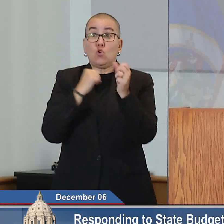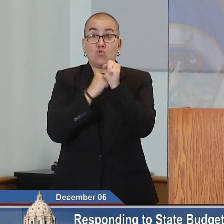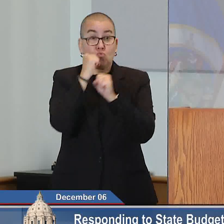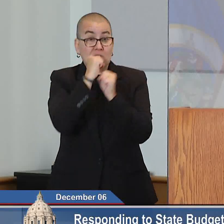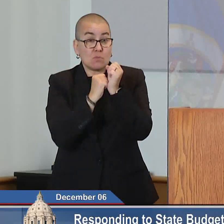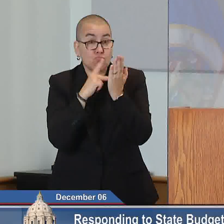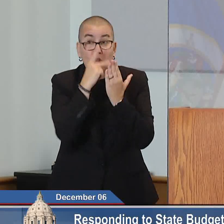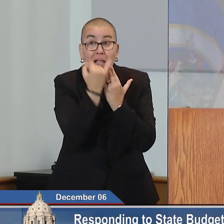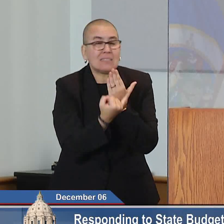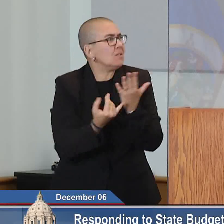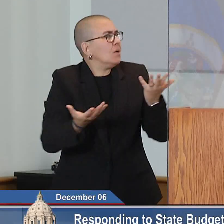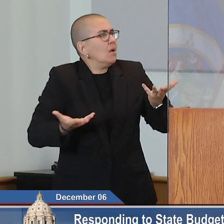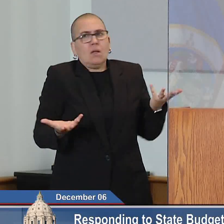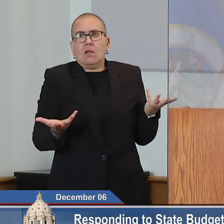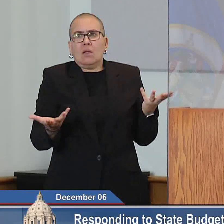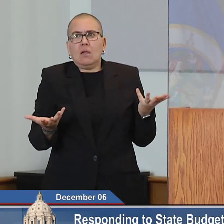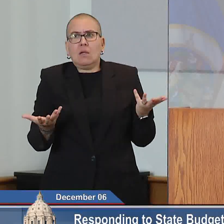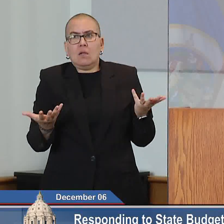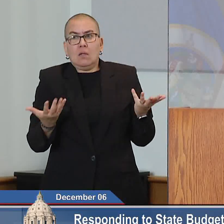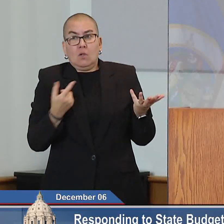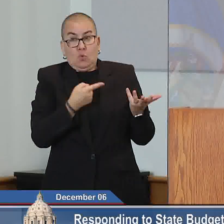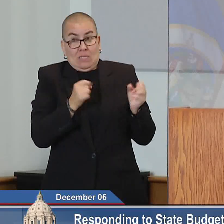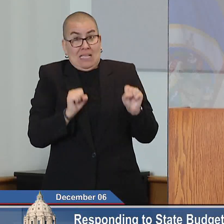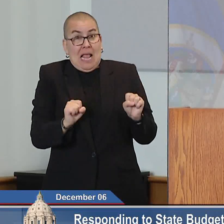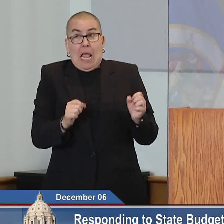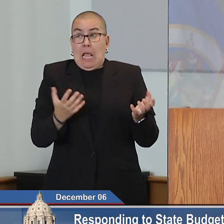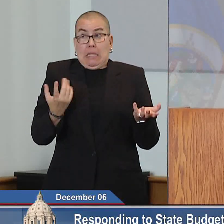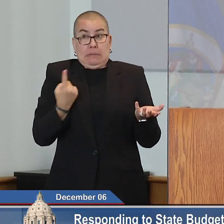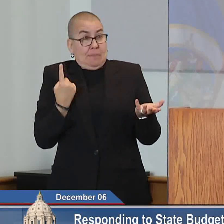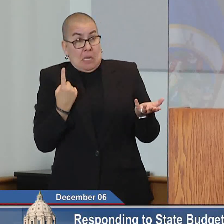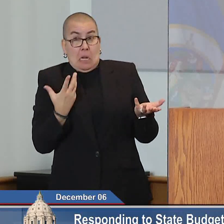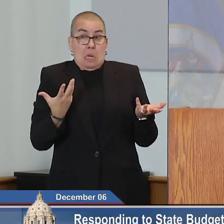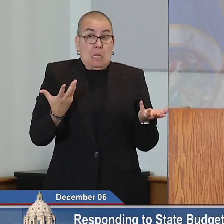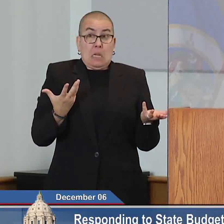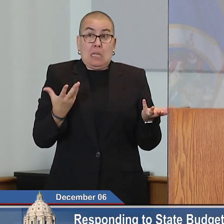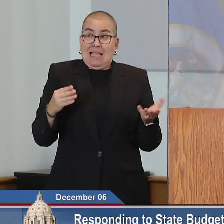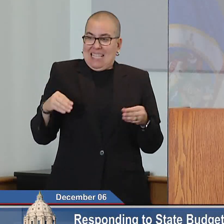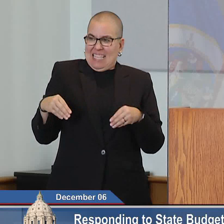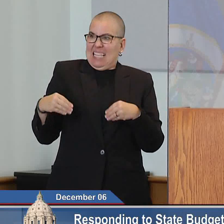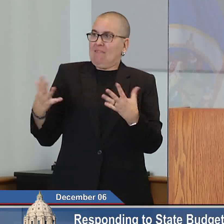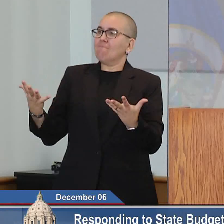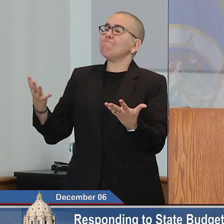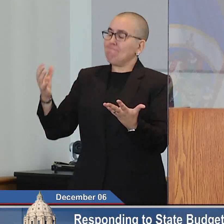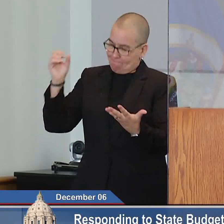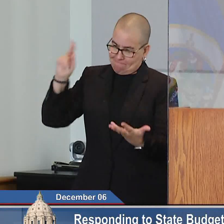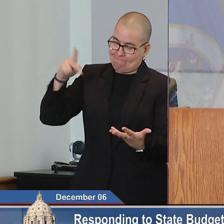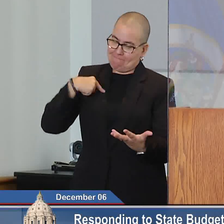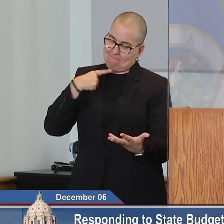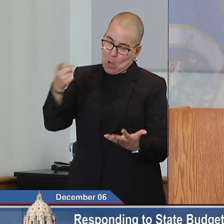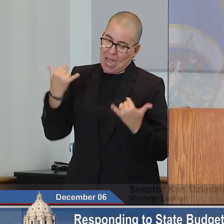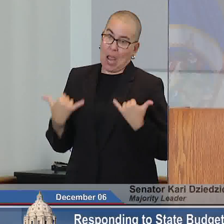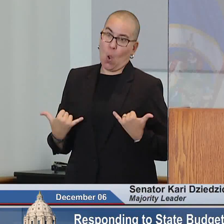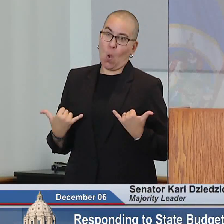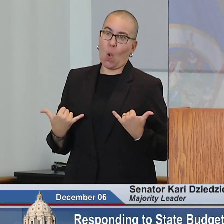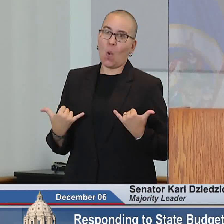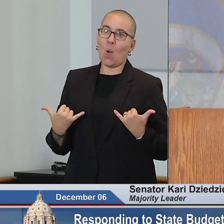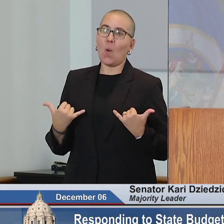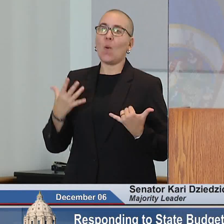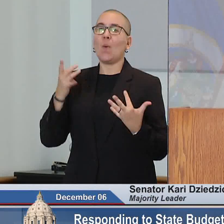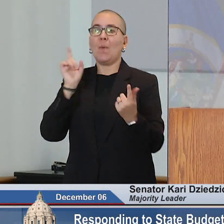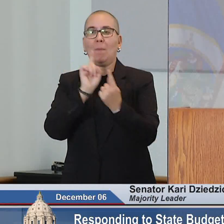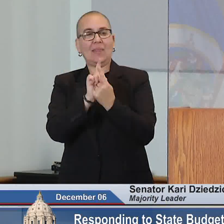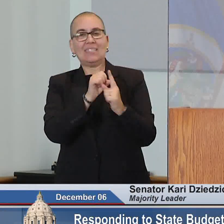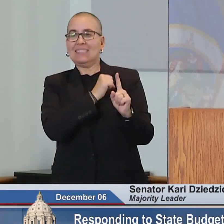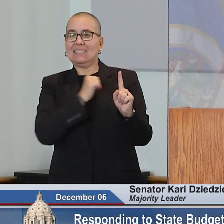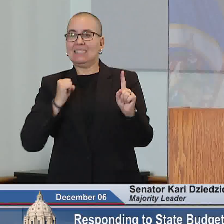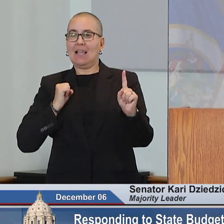Are those things potentially, could they happen sooner? I met with Speaker Hortman last week, and so we are having